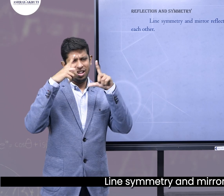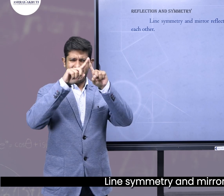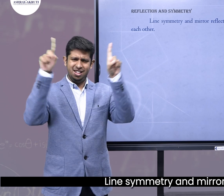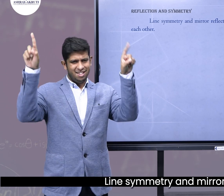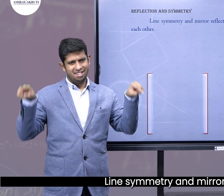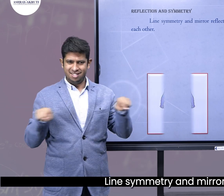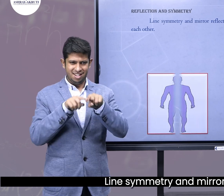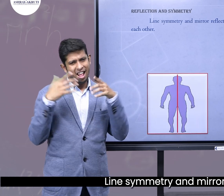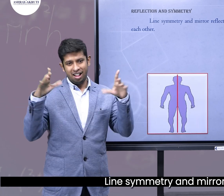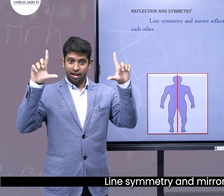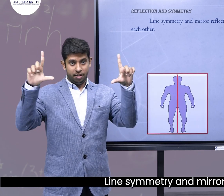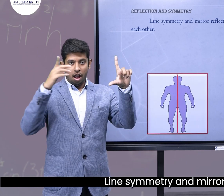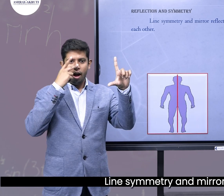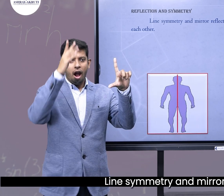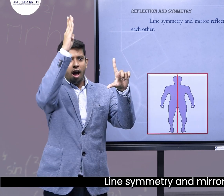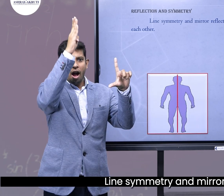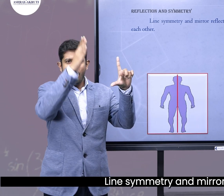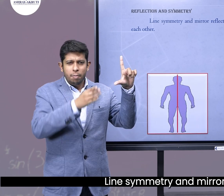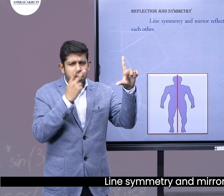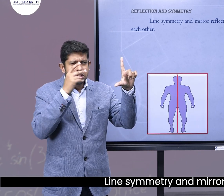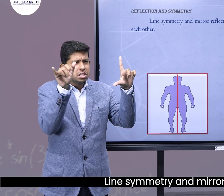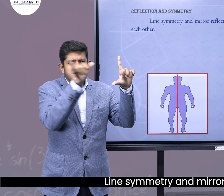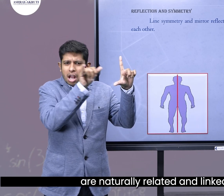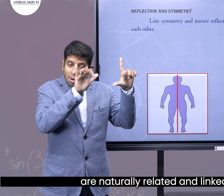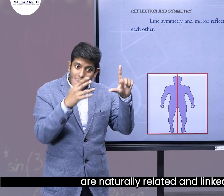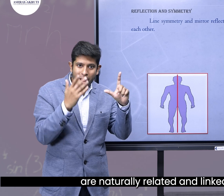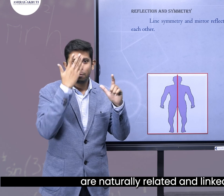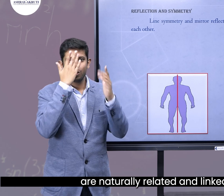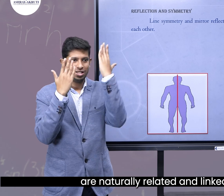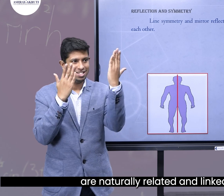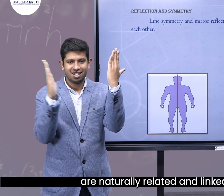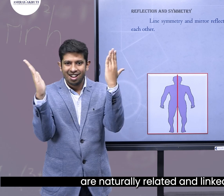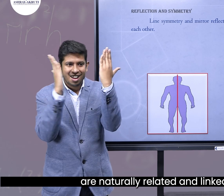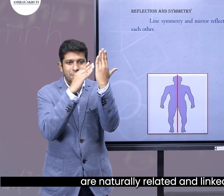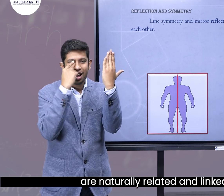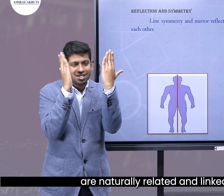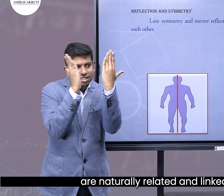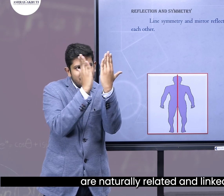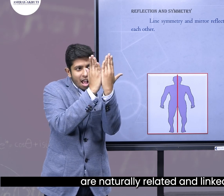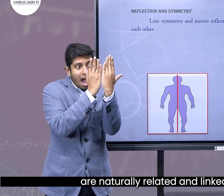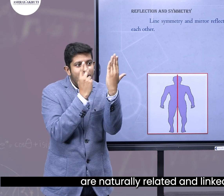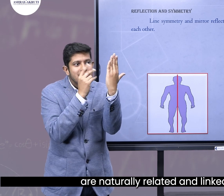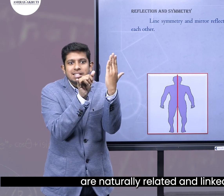Line symmetry and mirror reflection are naturally related and linked to each other.